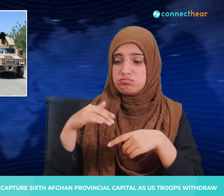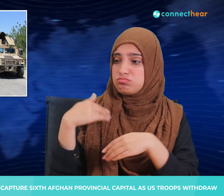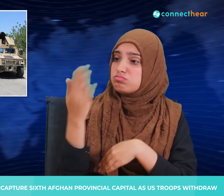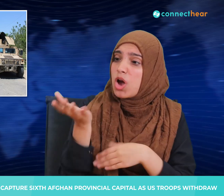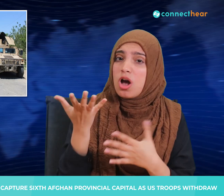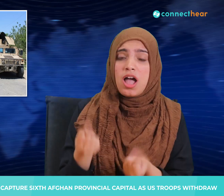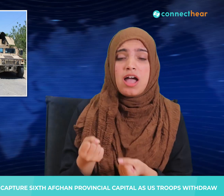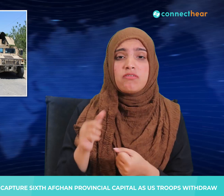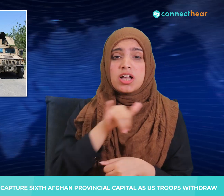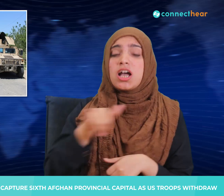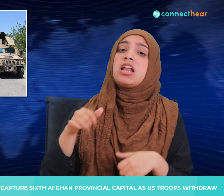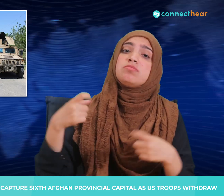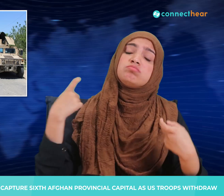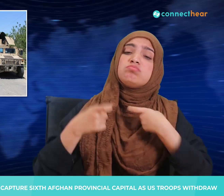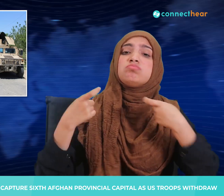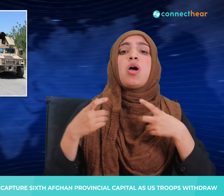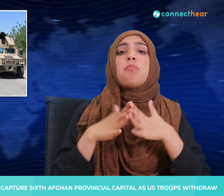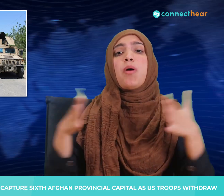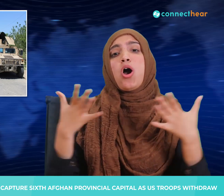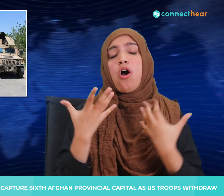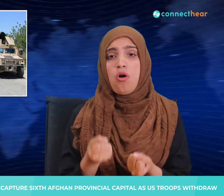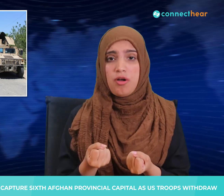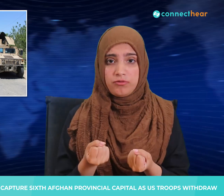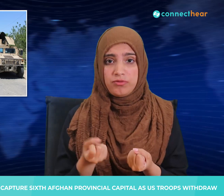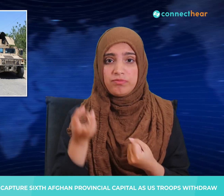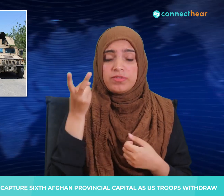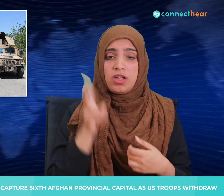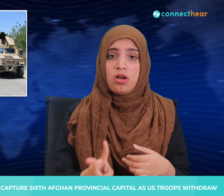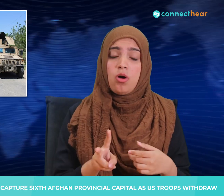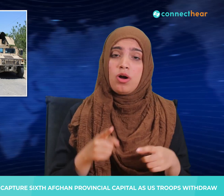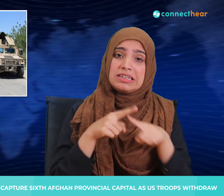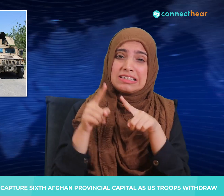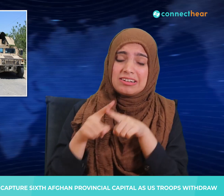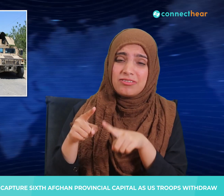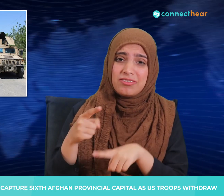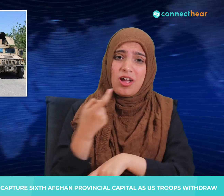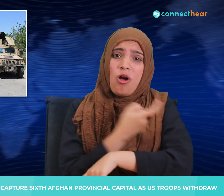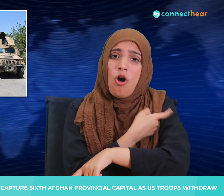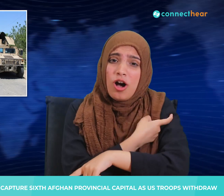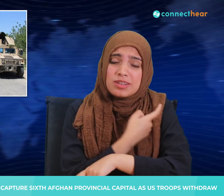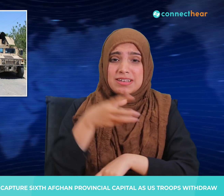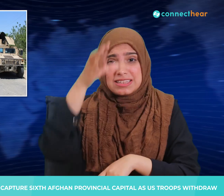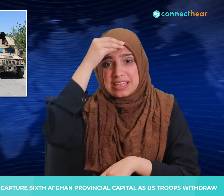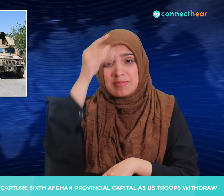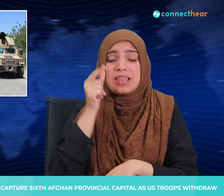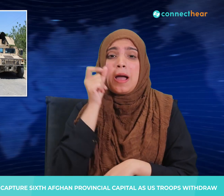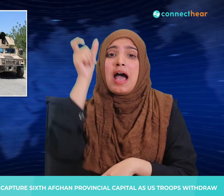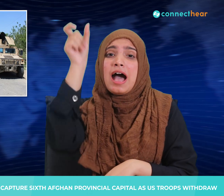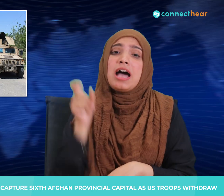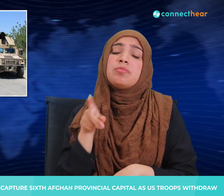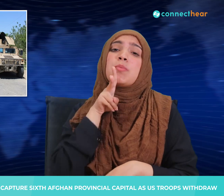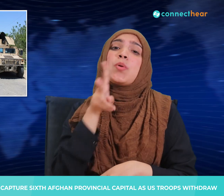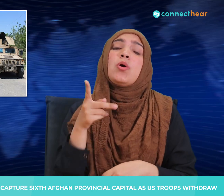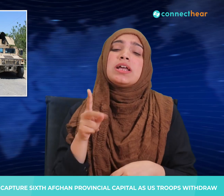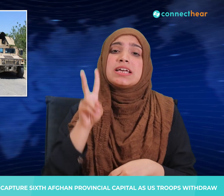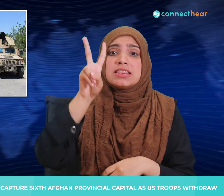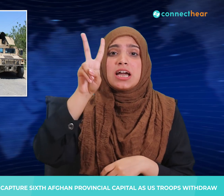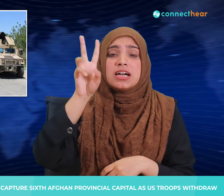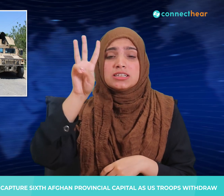Herat. Arif Jalali, head of Herat Zonal Hospital, said 36 people had been killed